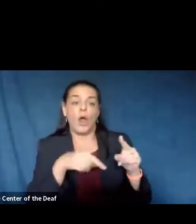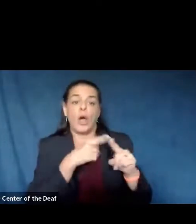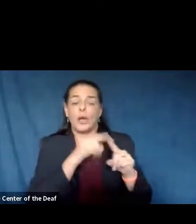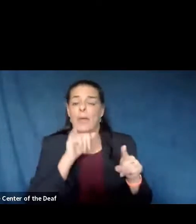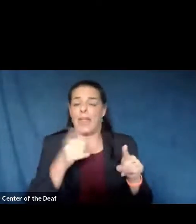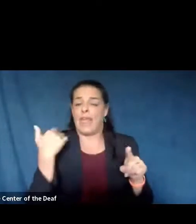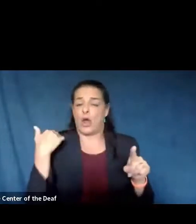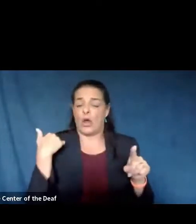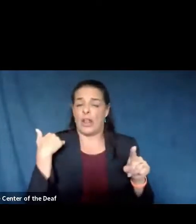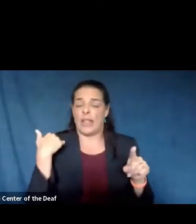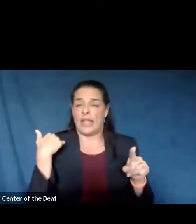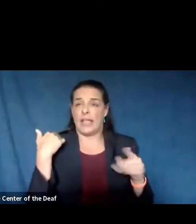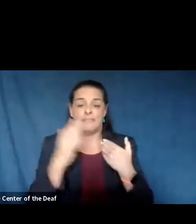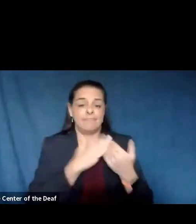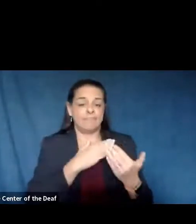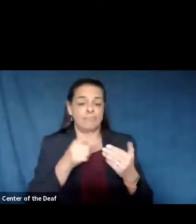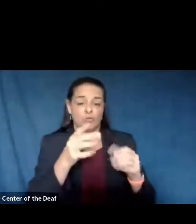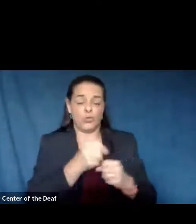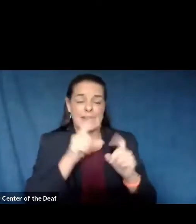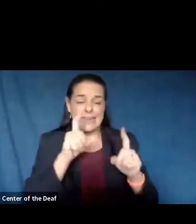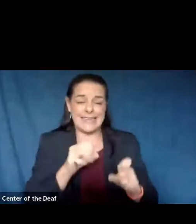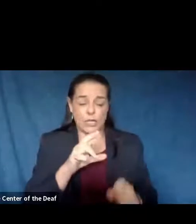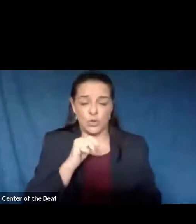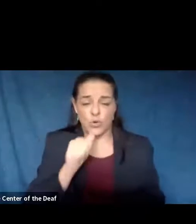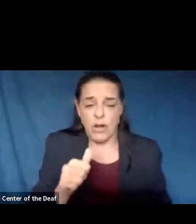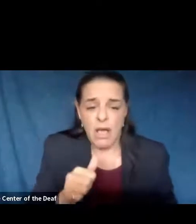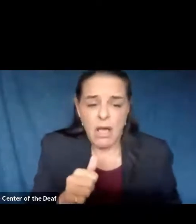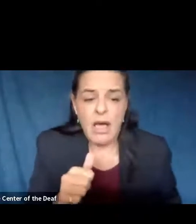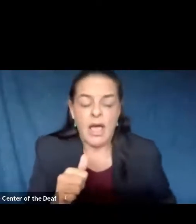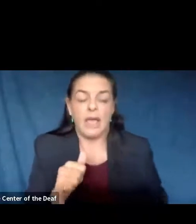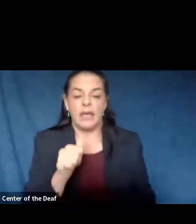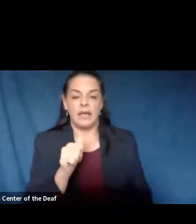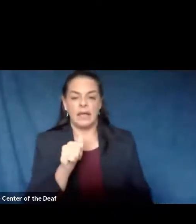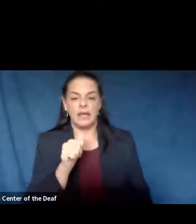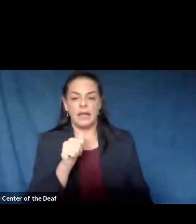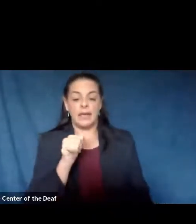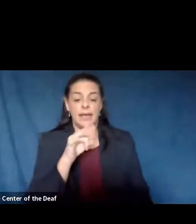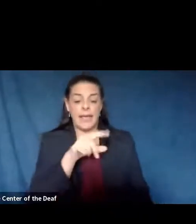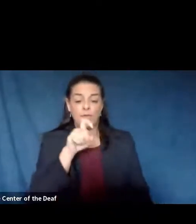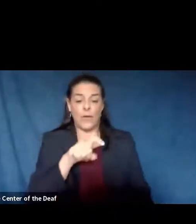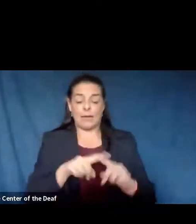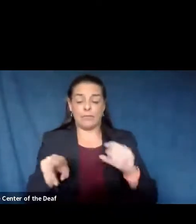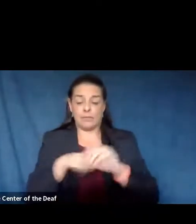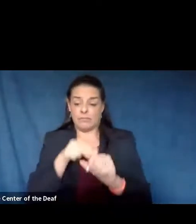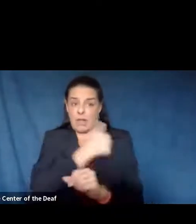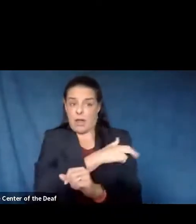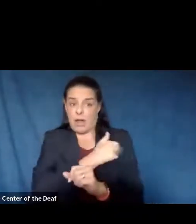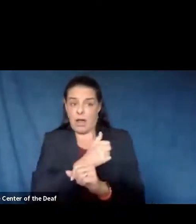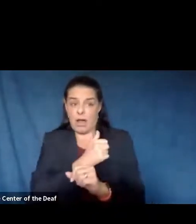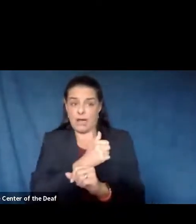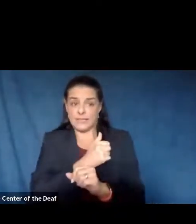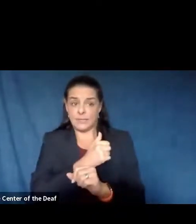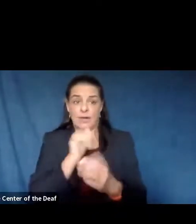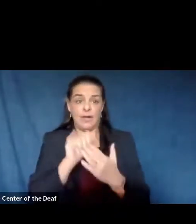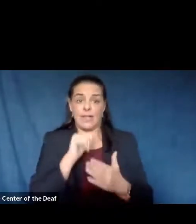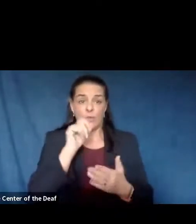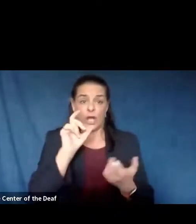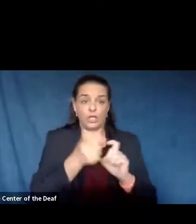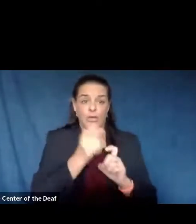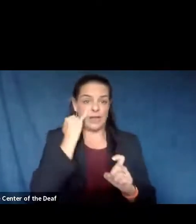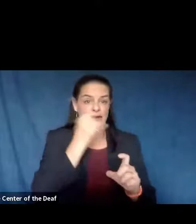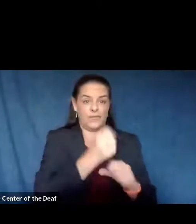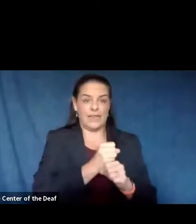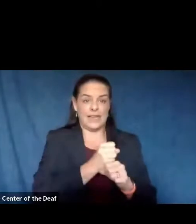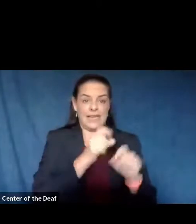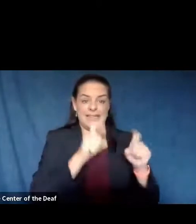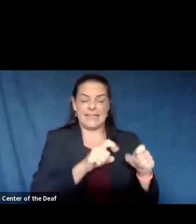on, whether or not you get tested, if you're going to end up needing to be in the hospital from this disease, that's not going to change whether you got a test